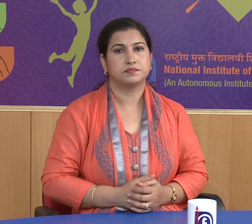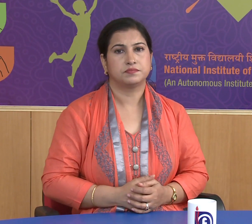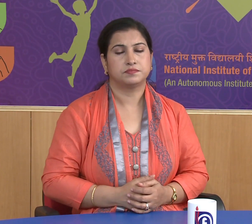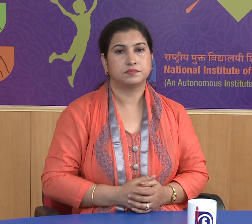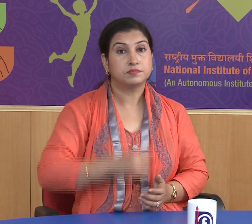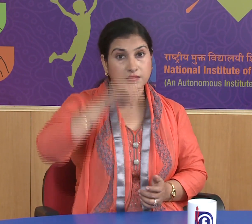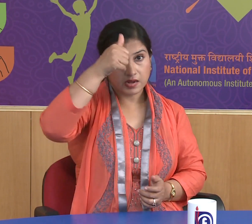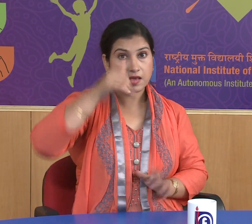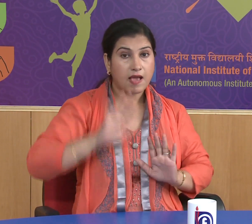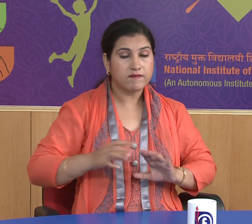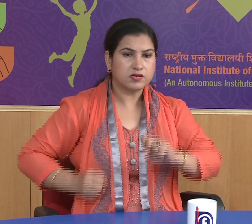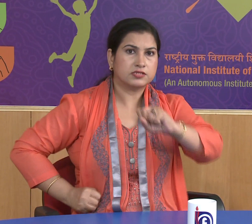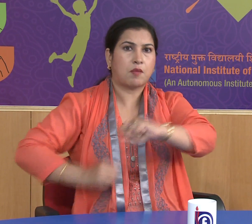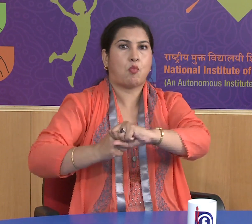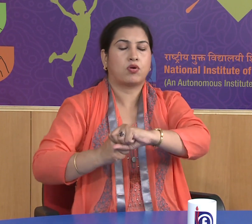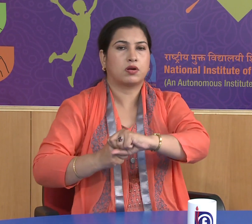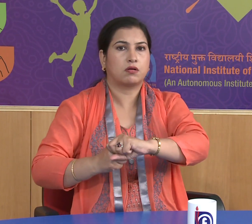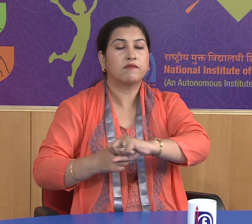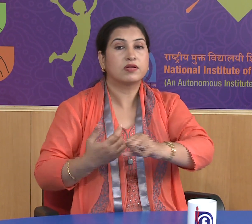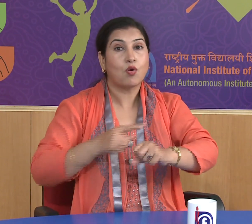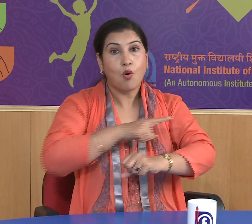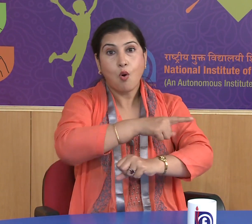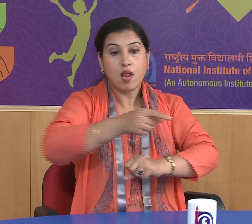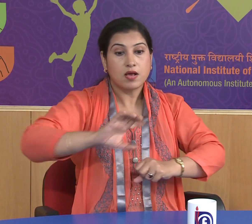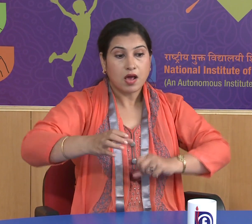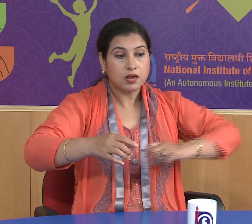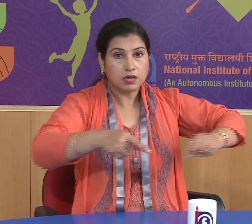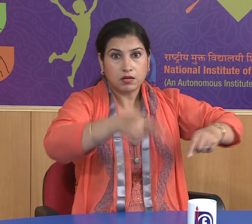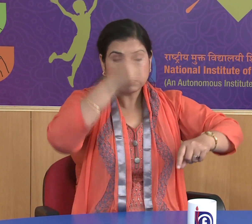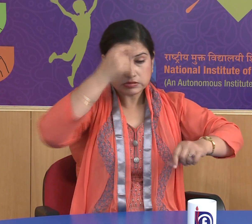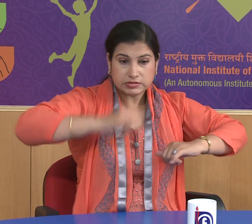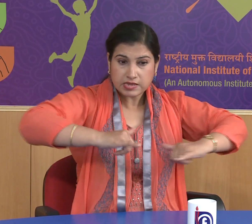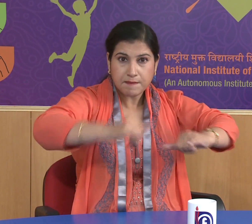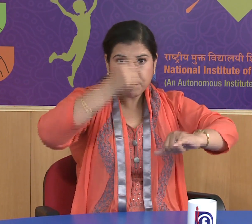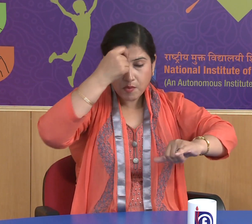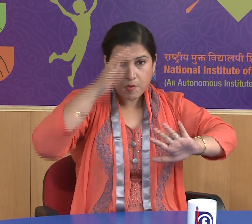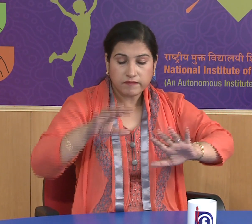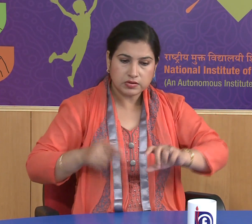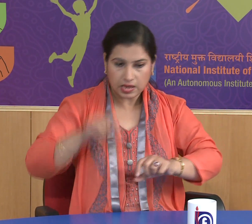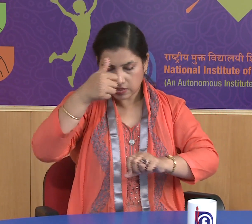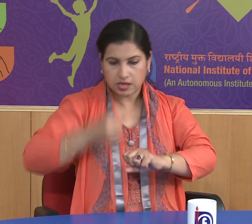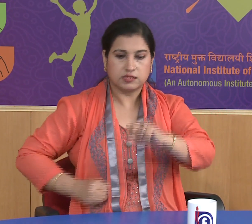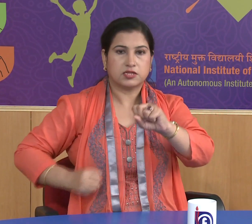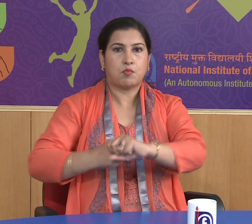India has supported all those countries which have been suffering from terrorism.